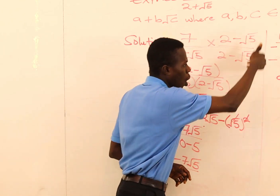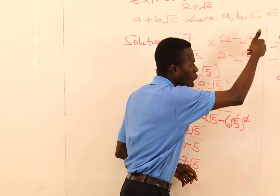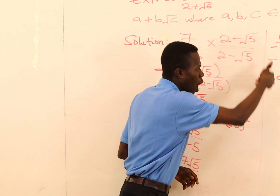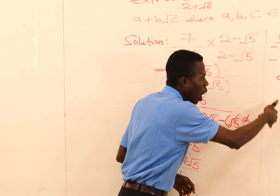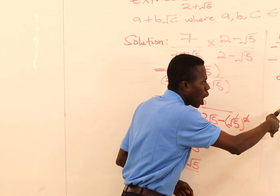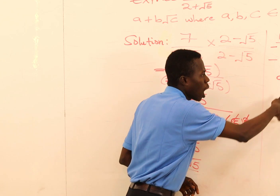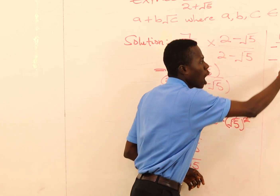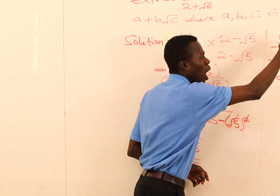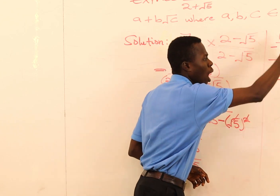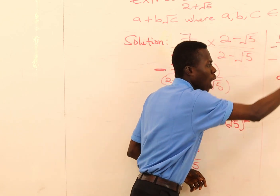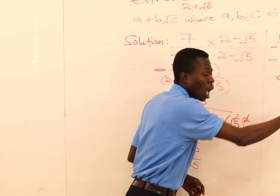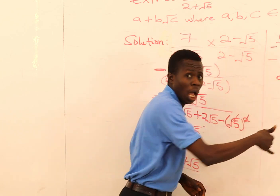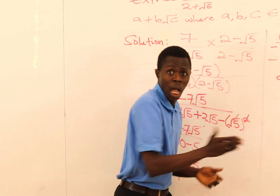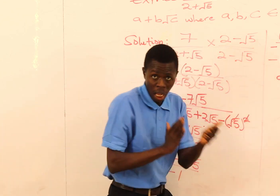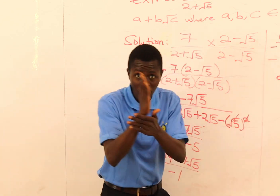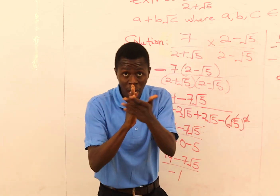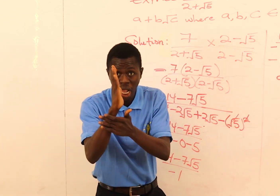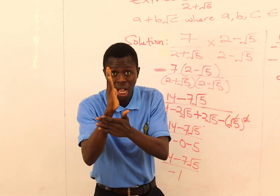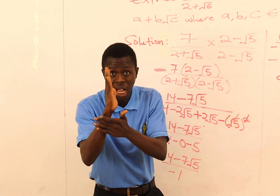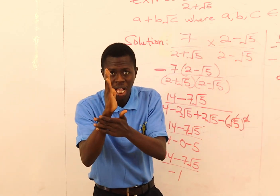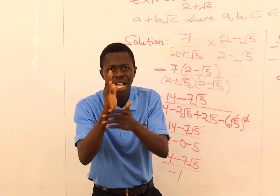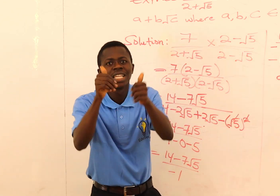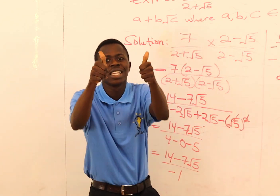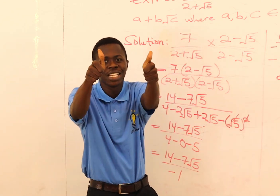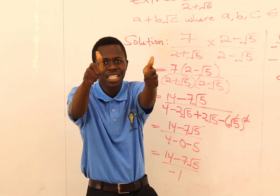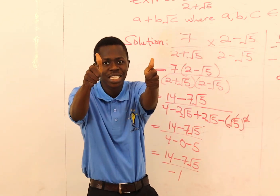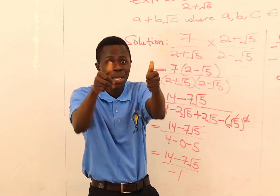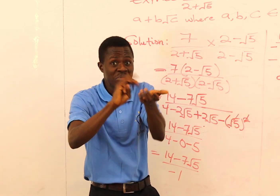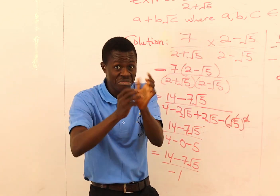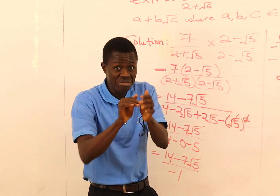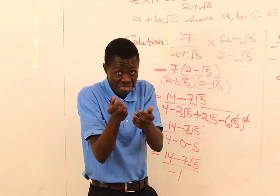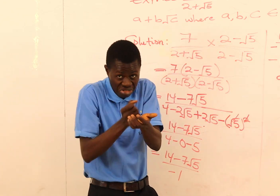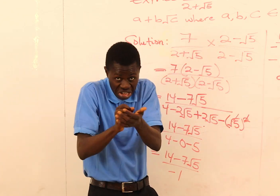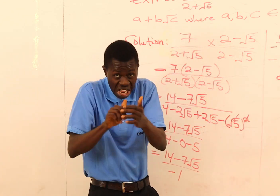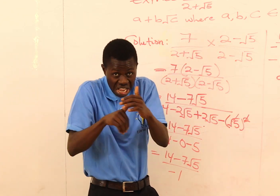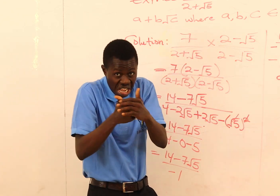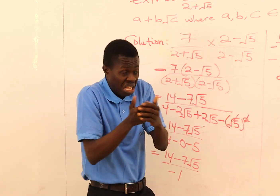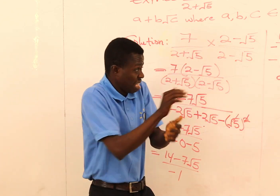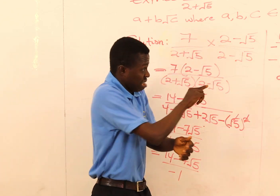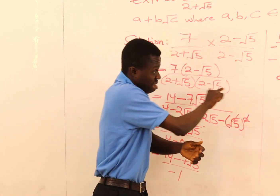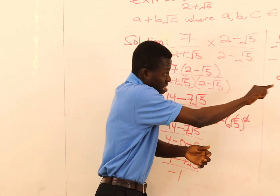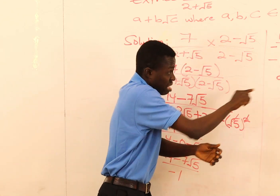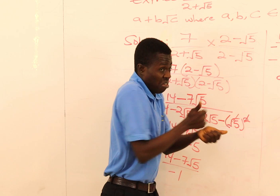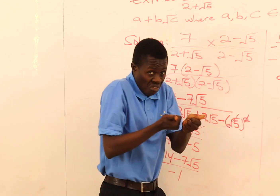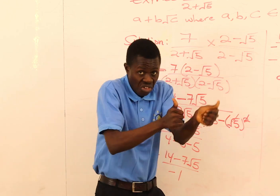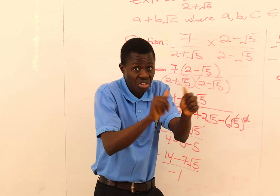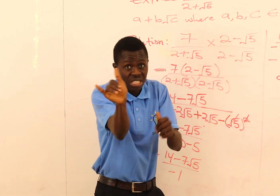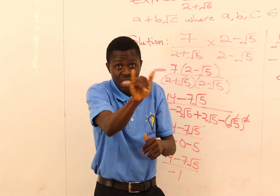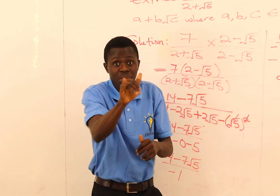The question says we should express it in a form a plus b square root of c. So let's do that.